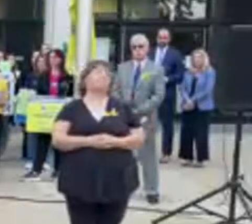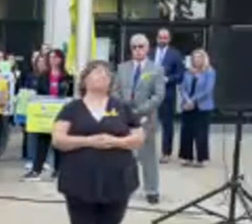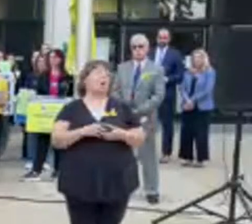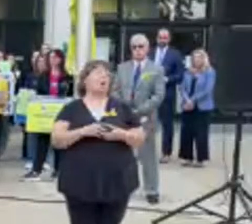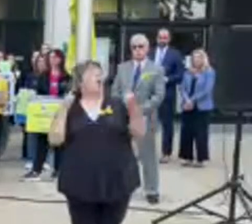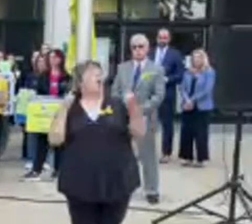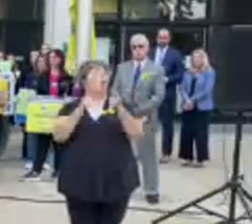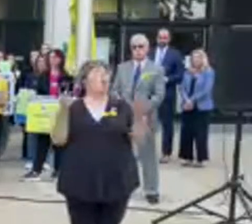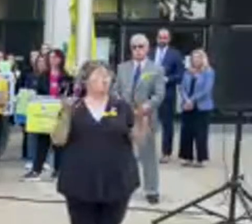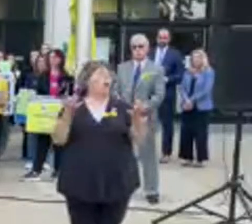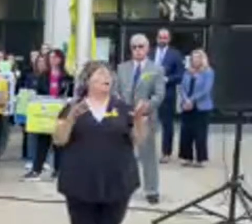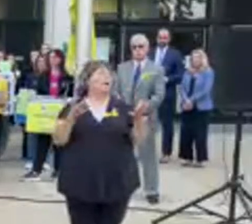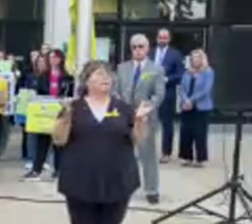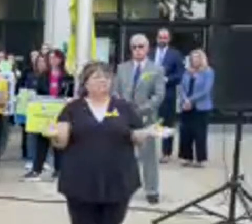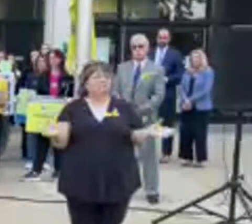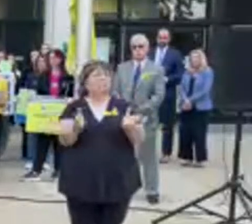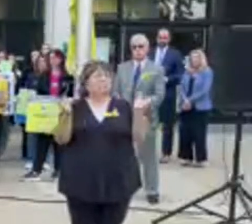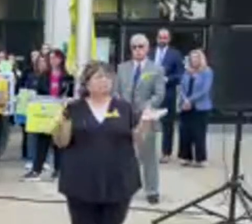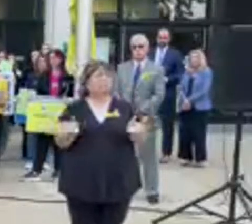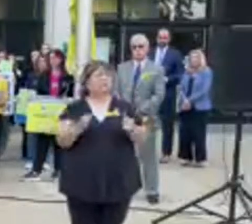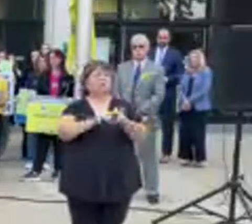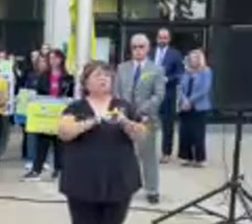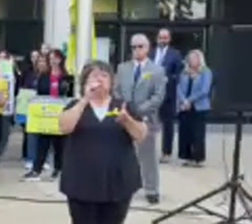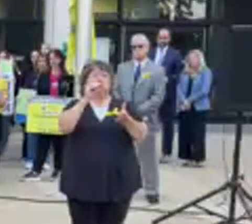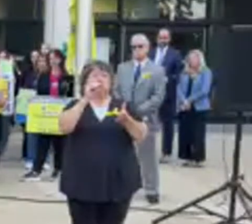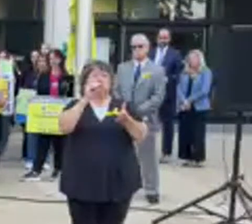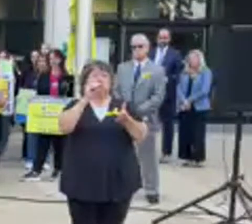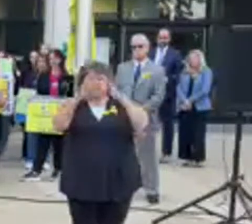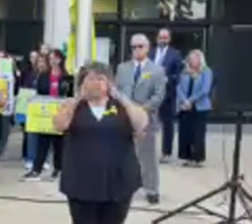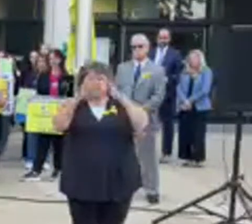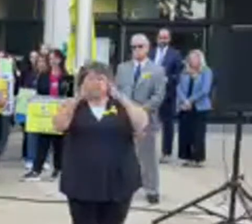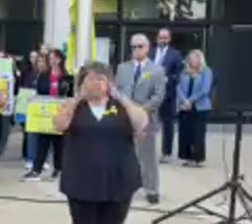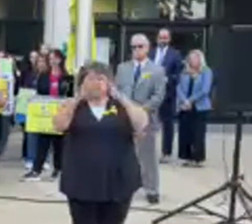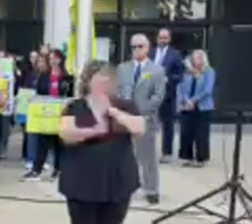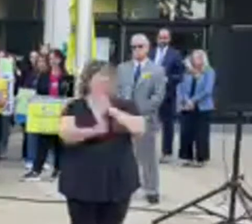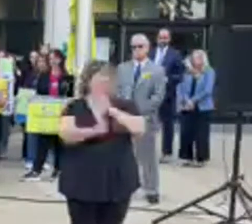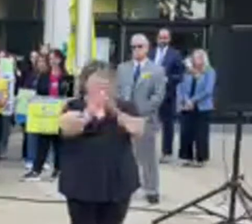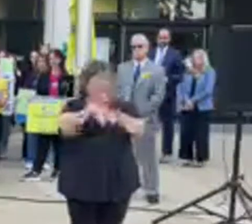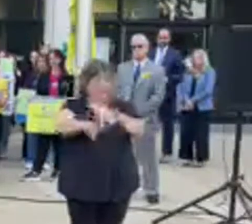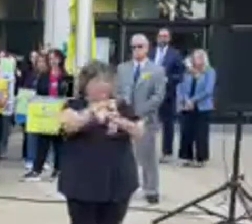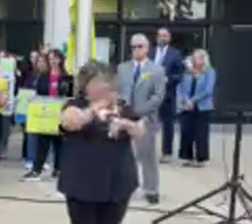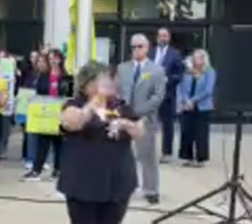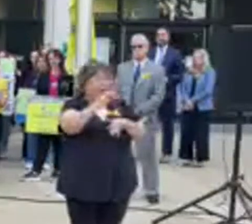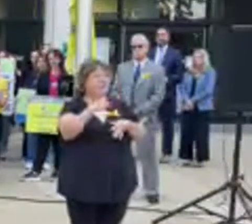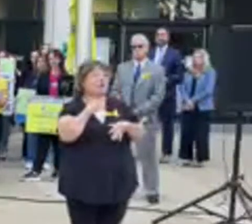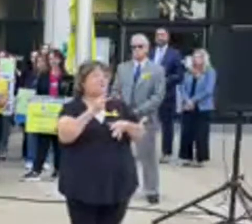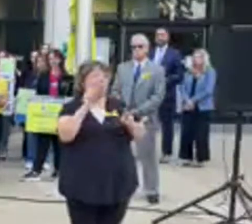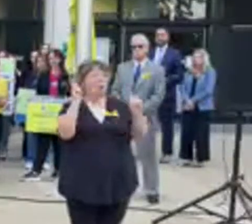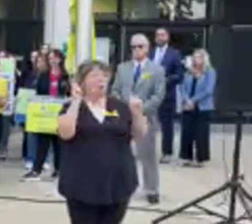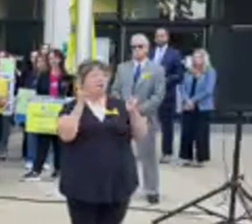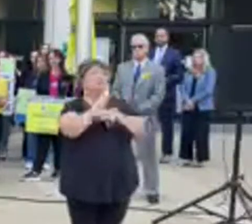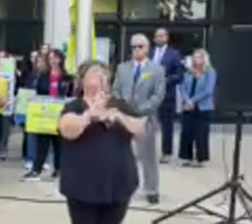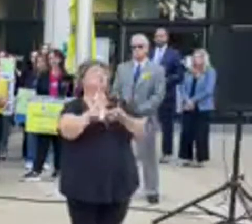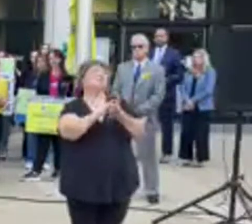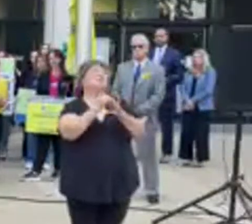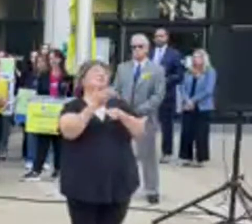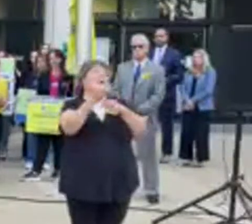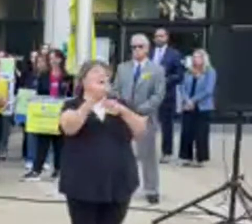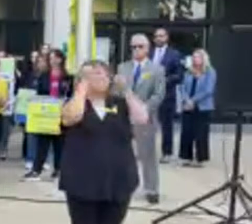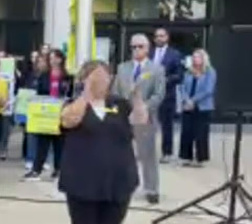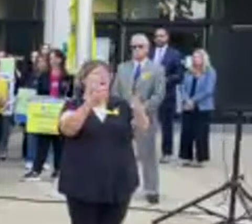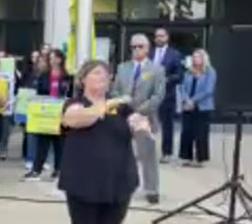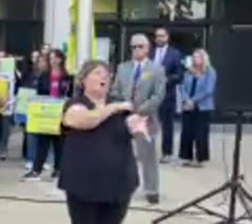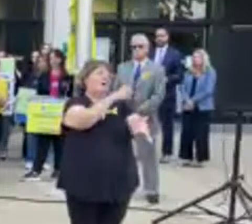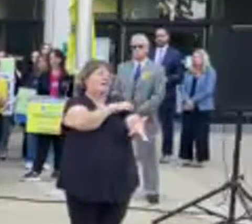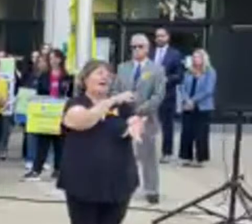Our goal is to nurture each student's creativity and talent, helping them find their voice and use it to share their